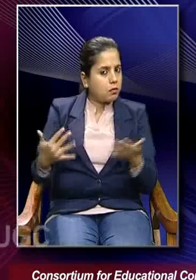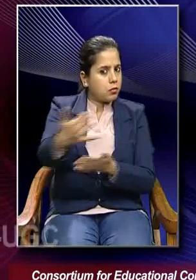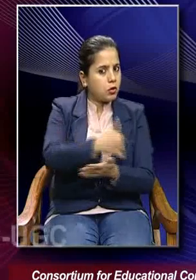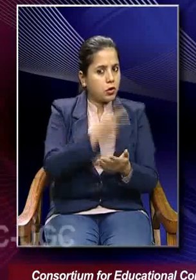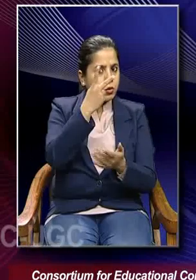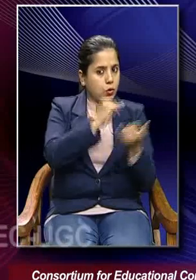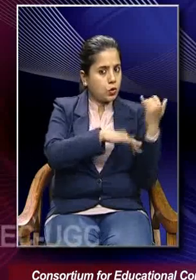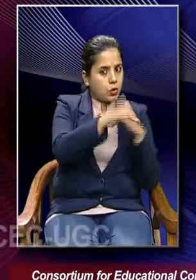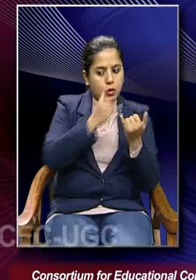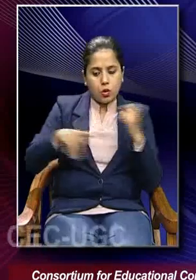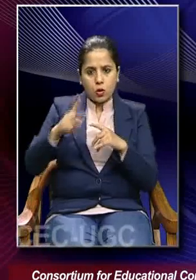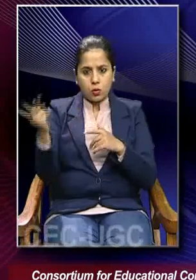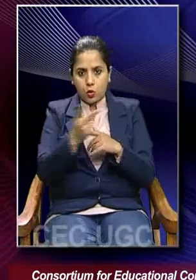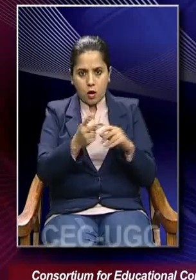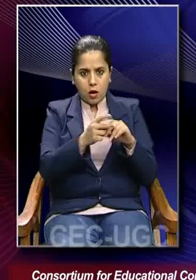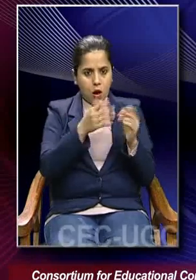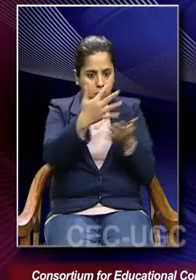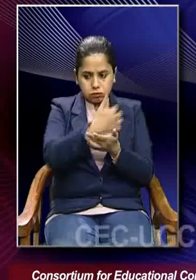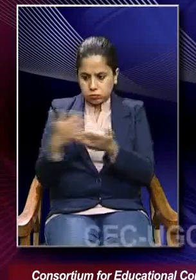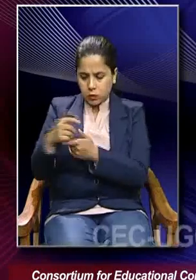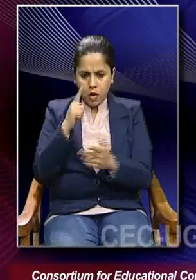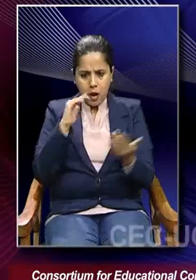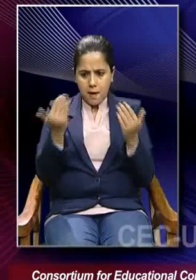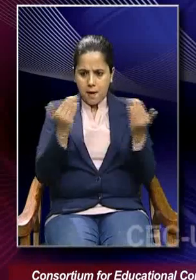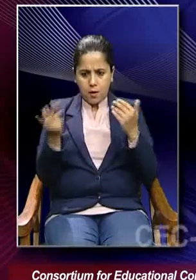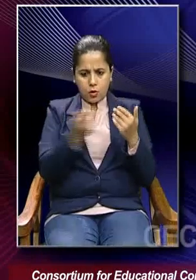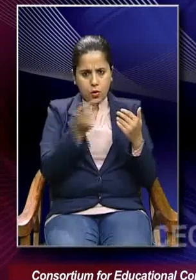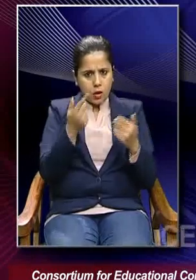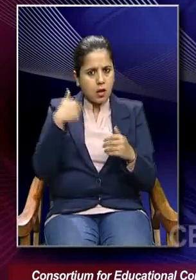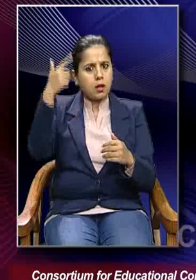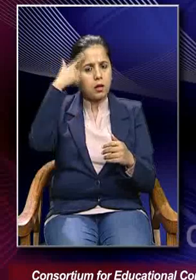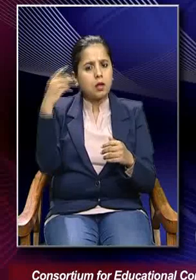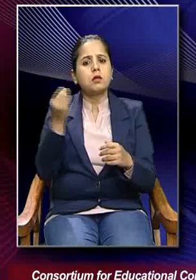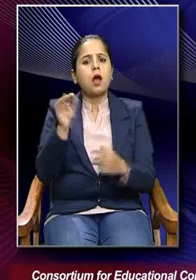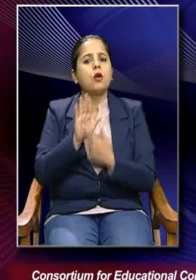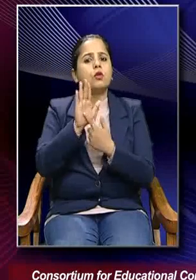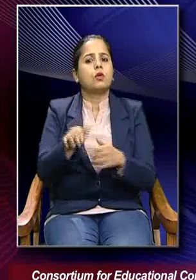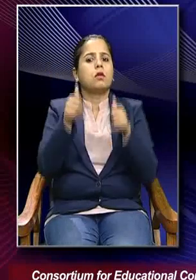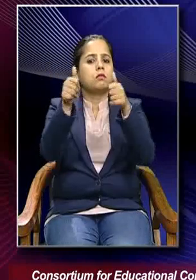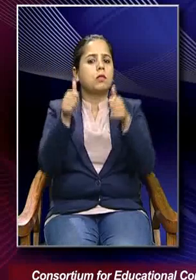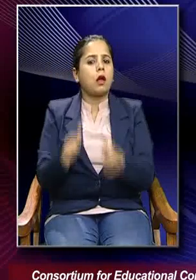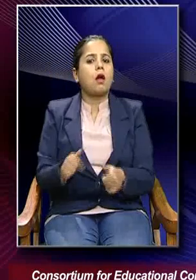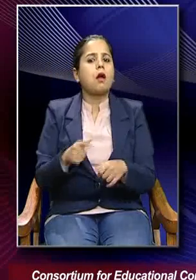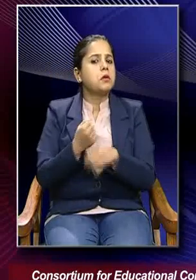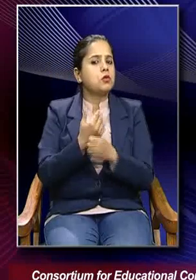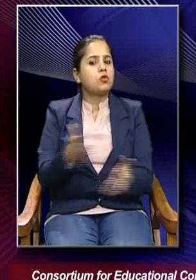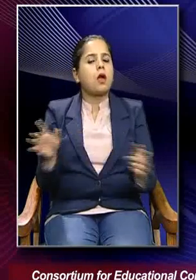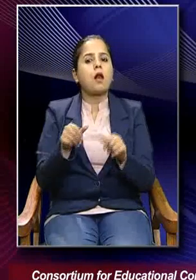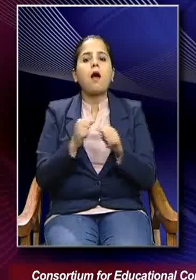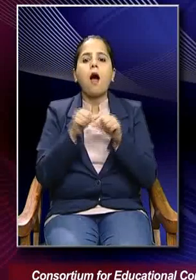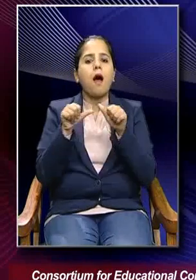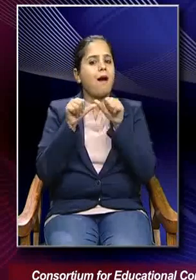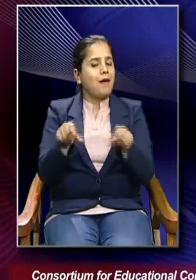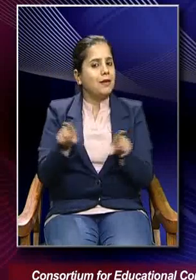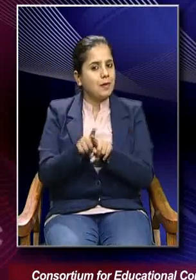societies, compared the 2 societies, and came out with certain generalization. So that was the